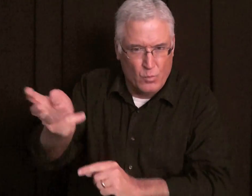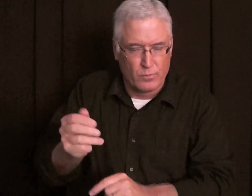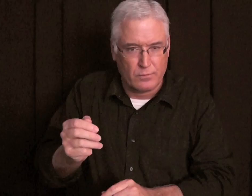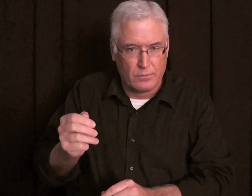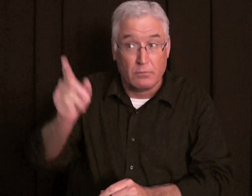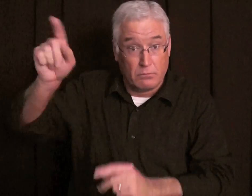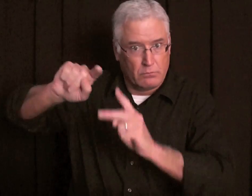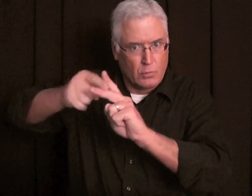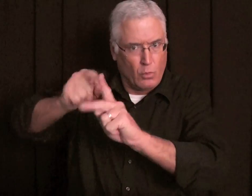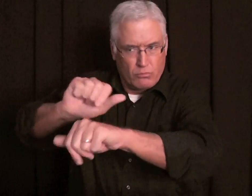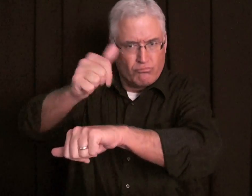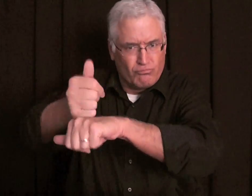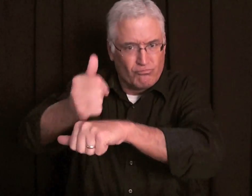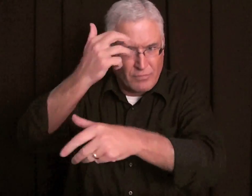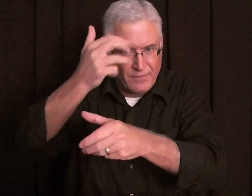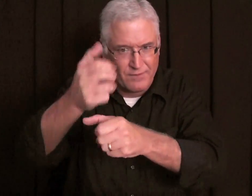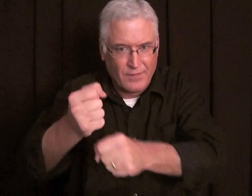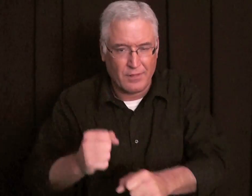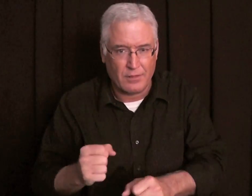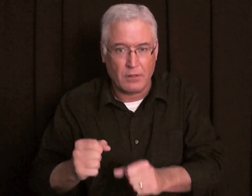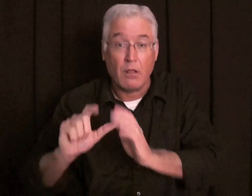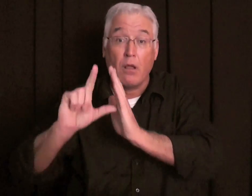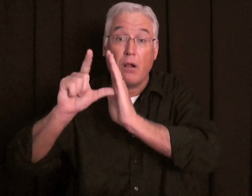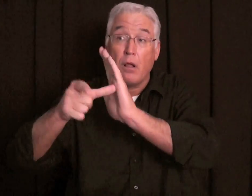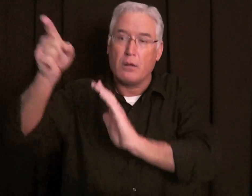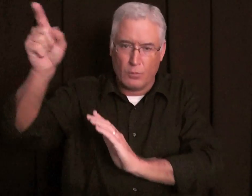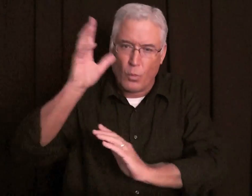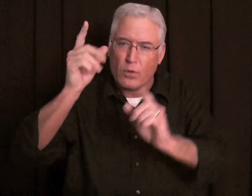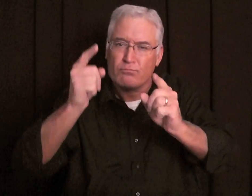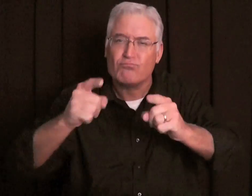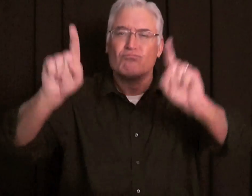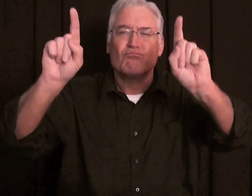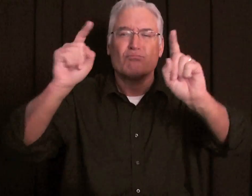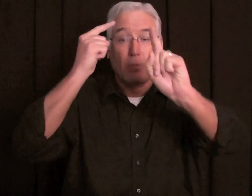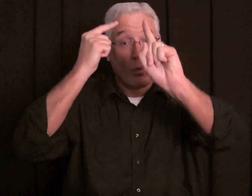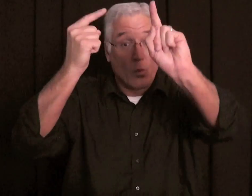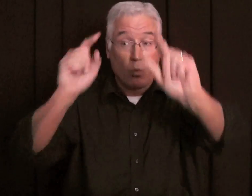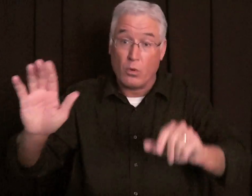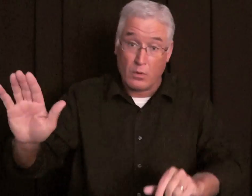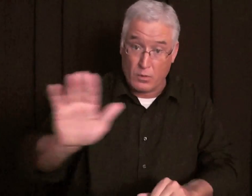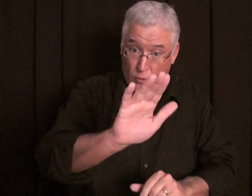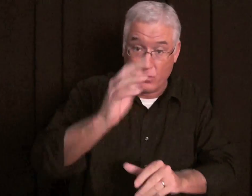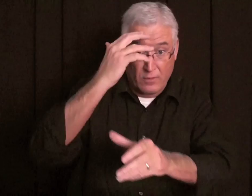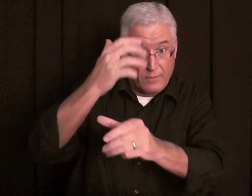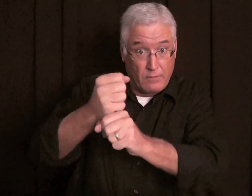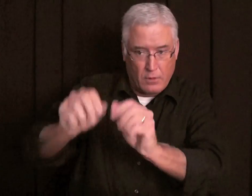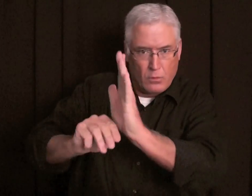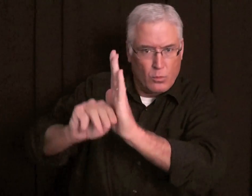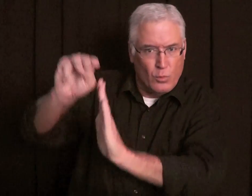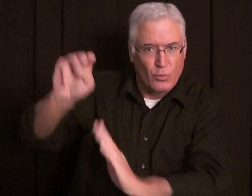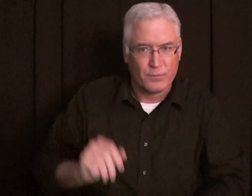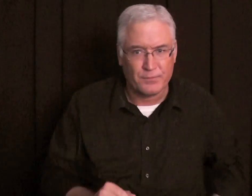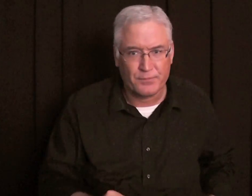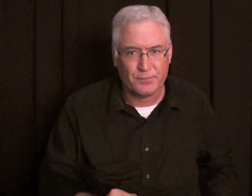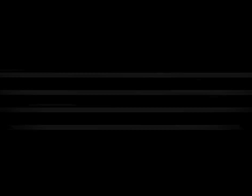gives the faith. He starts the faith, and later he would mature their faith.